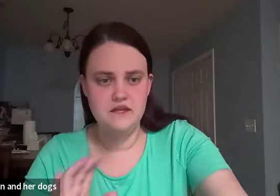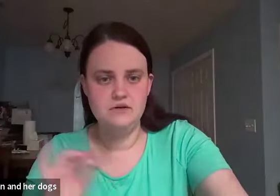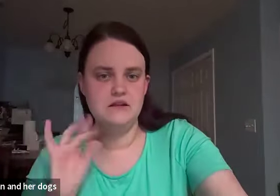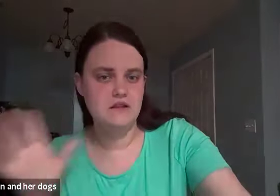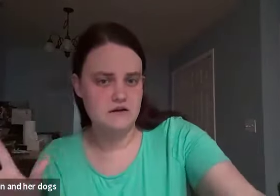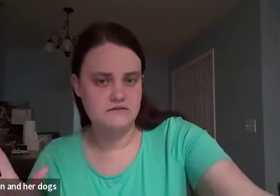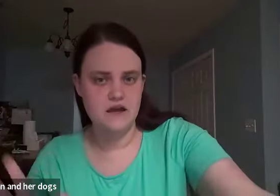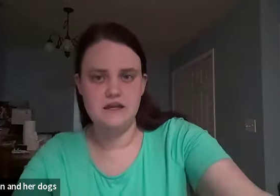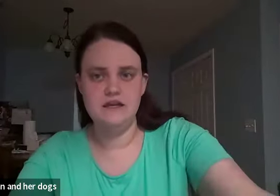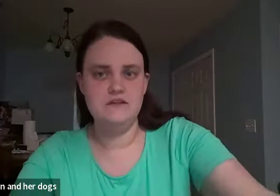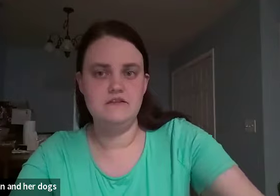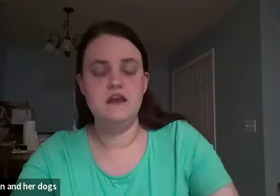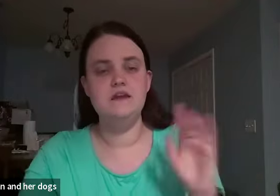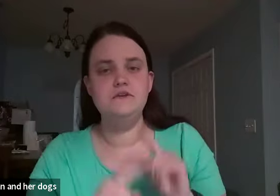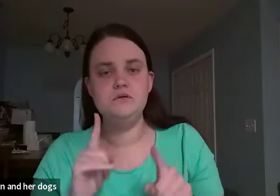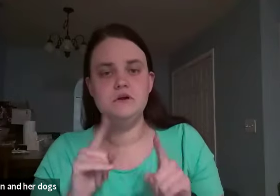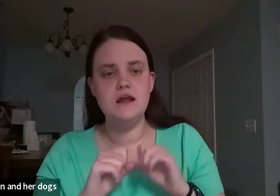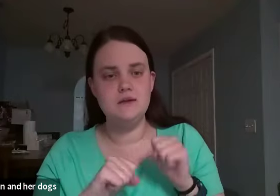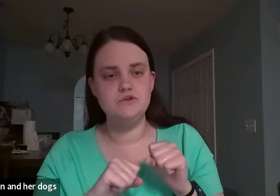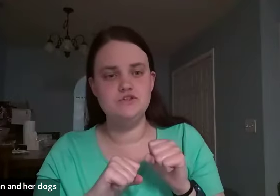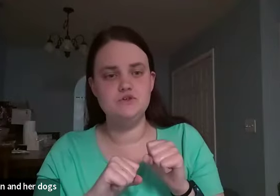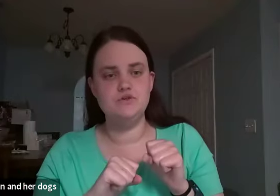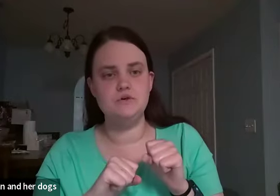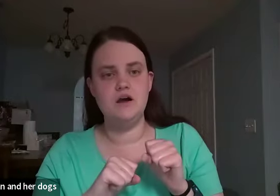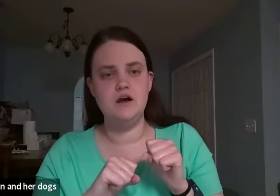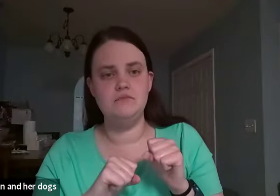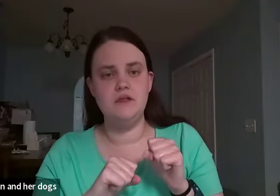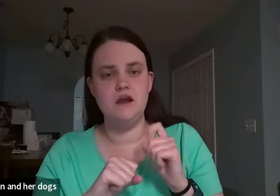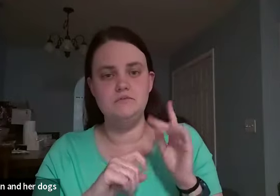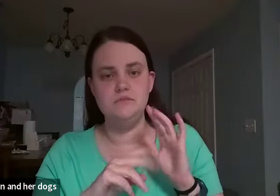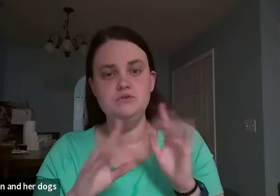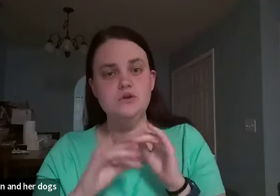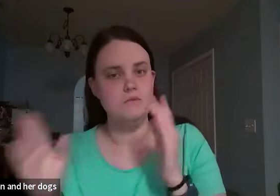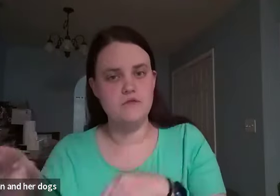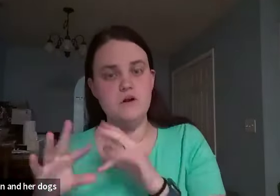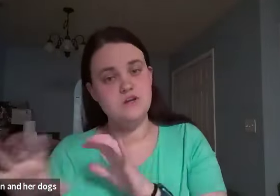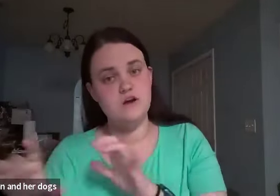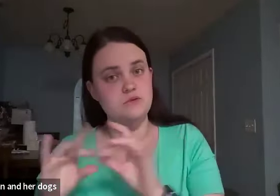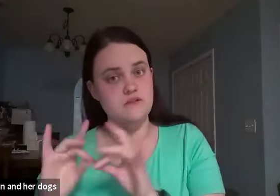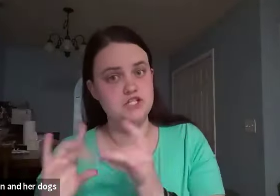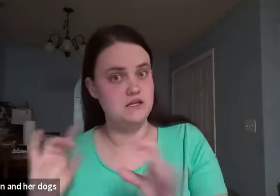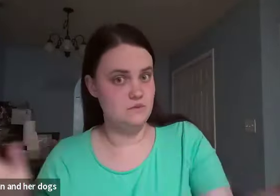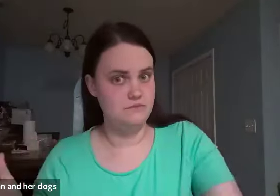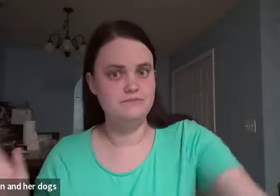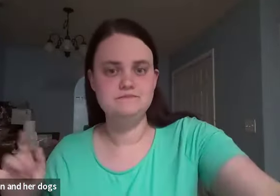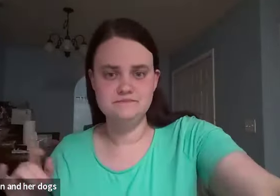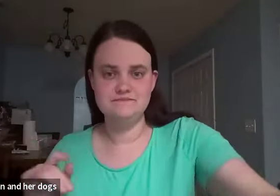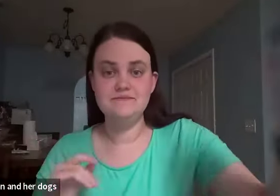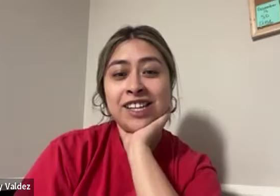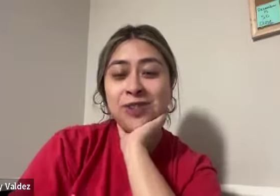Anything you need clarified? Anything like that? If you are not able to like unmute, you are more than welcome to also put it in the chat as well. I do